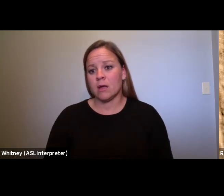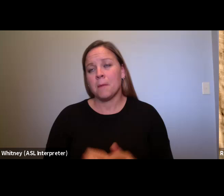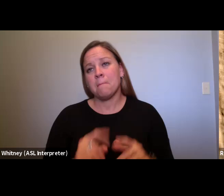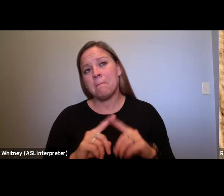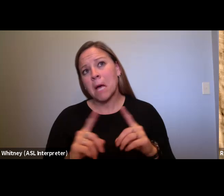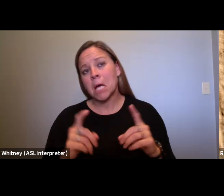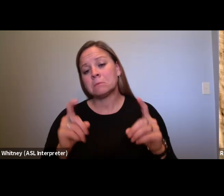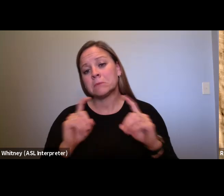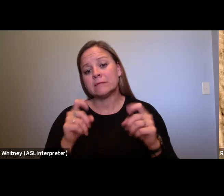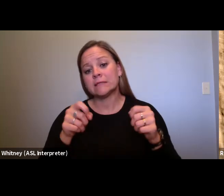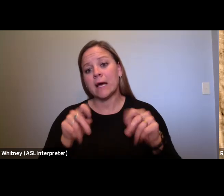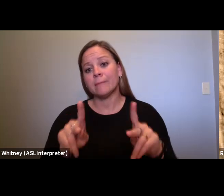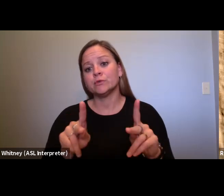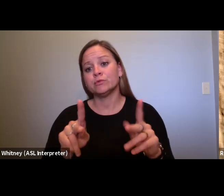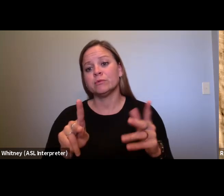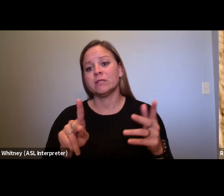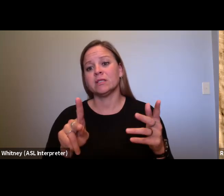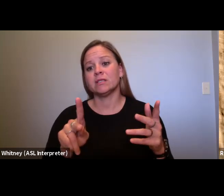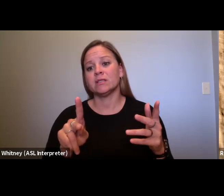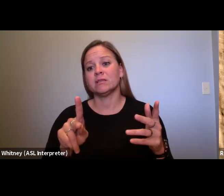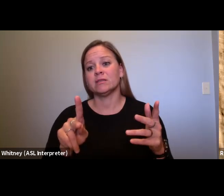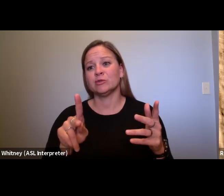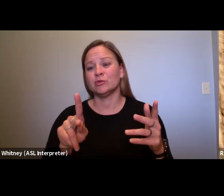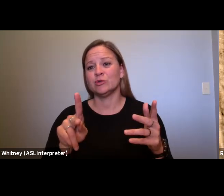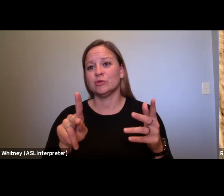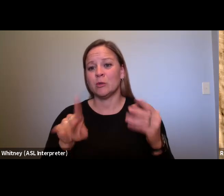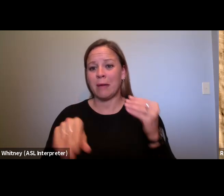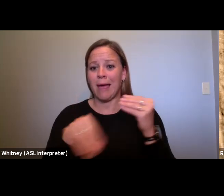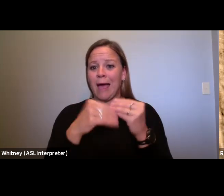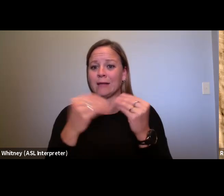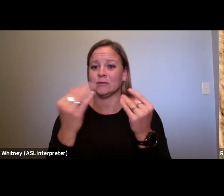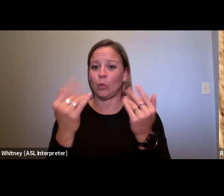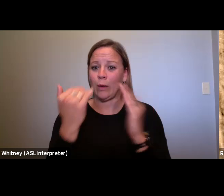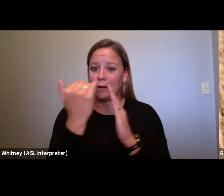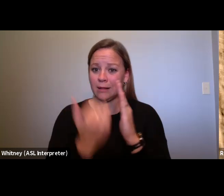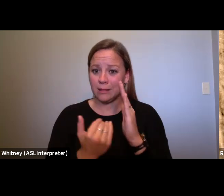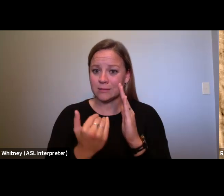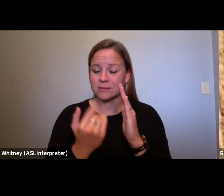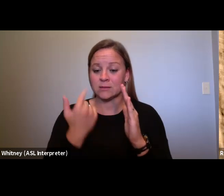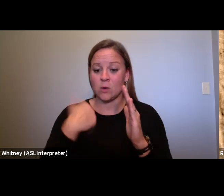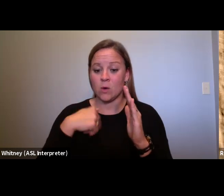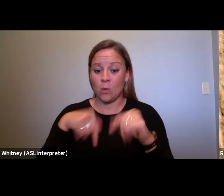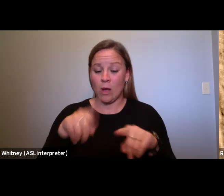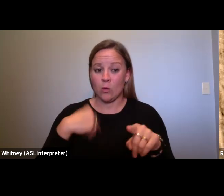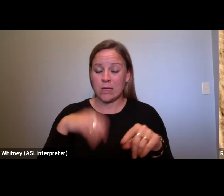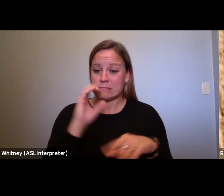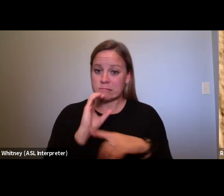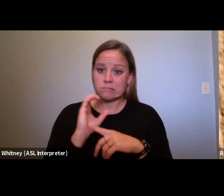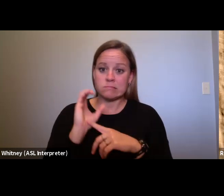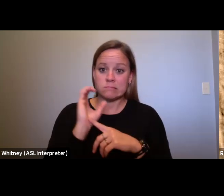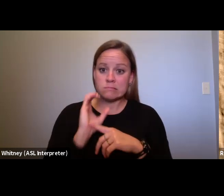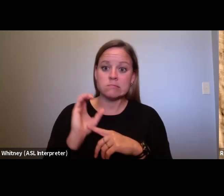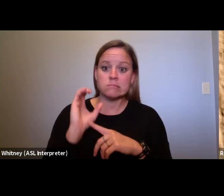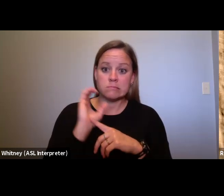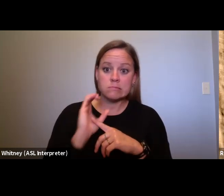an opportunity to kind of get on those waiting lists while we continue to just really dig in